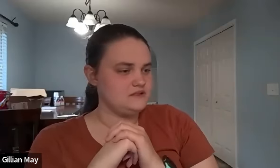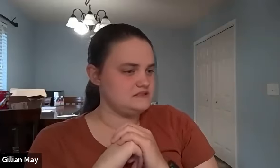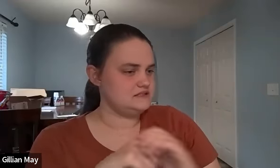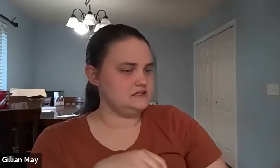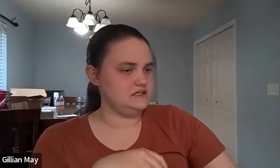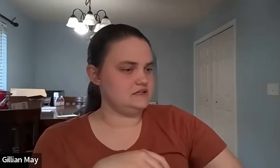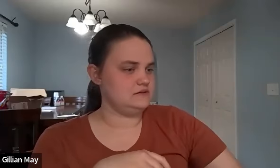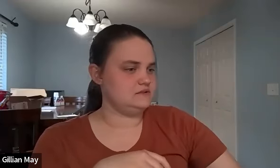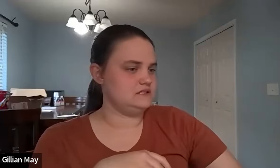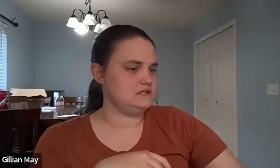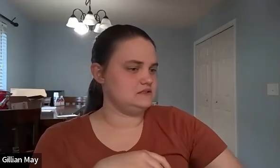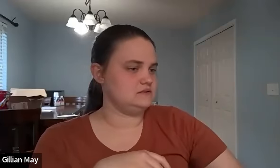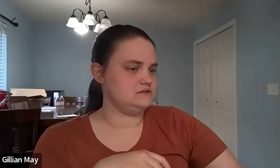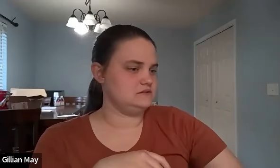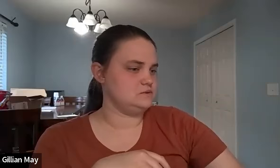Let's see. Where's the next one?